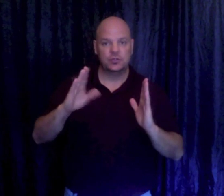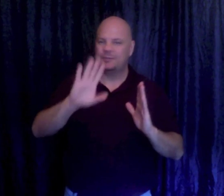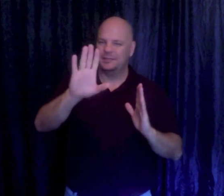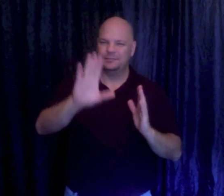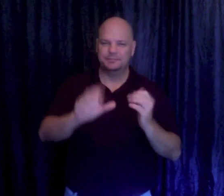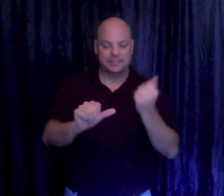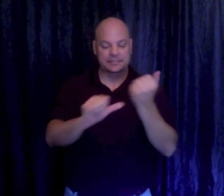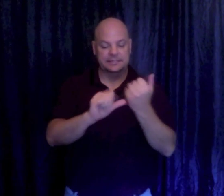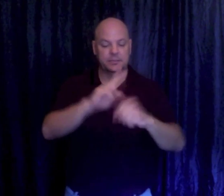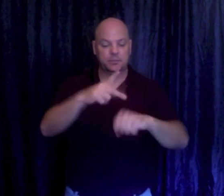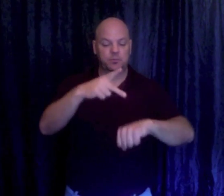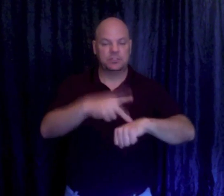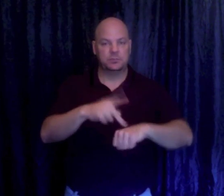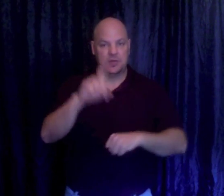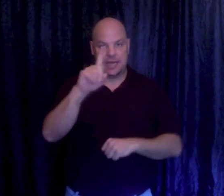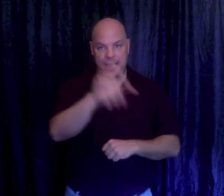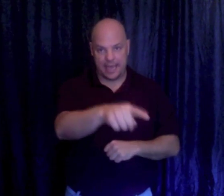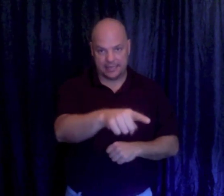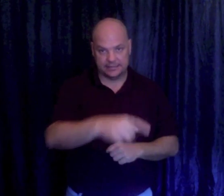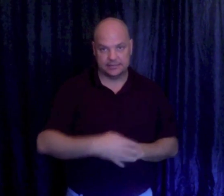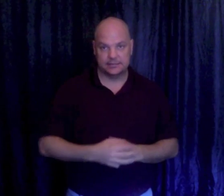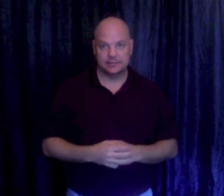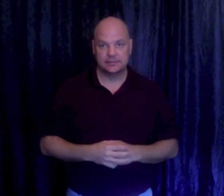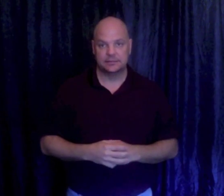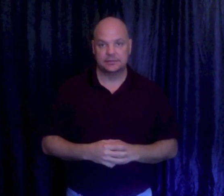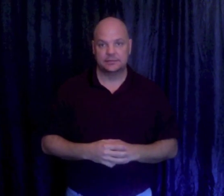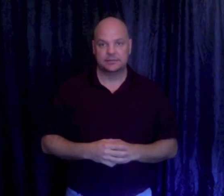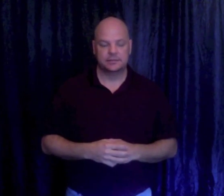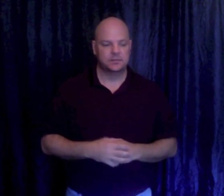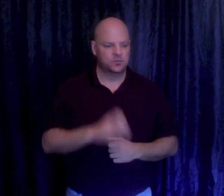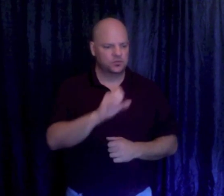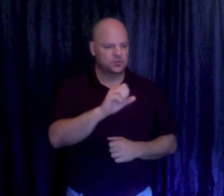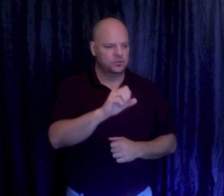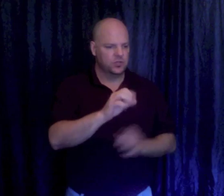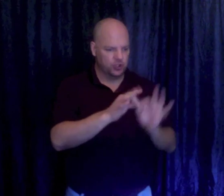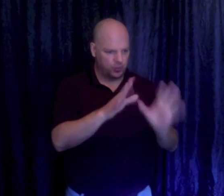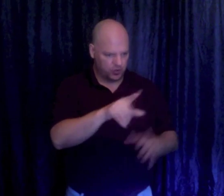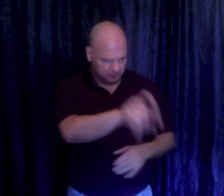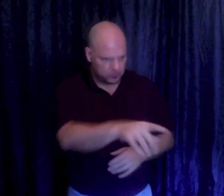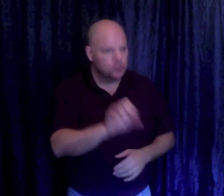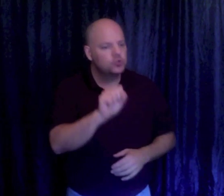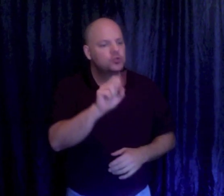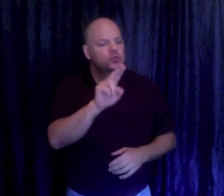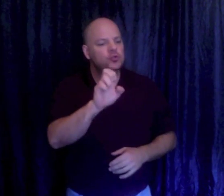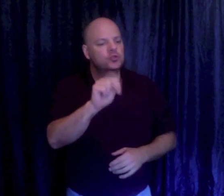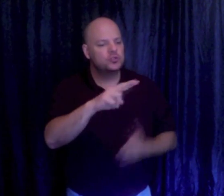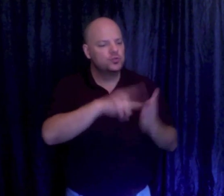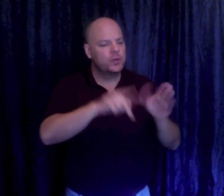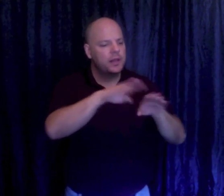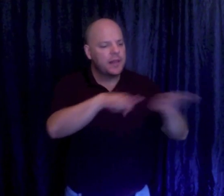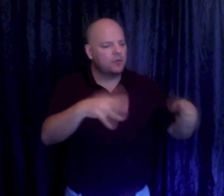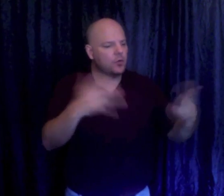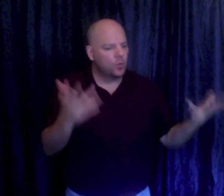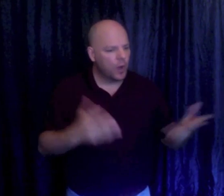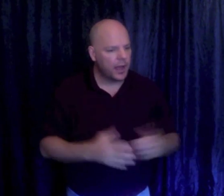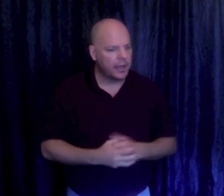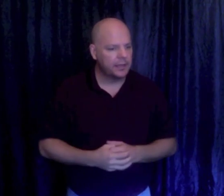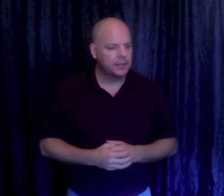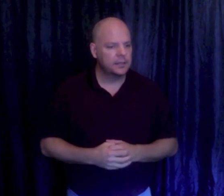asked the interpreter, hey, what's Susan's reading level? The response I got was, an example would